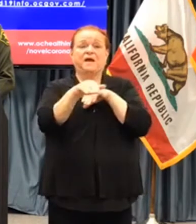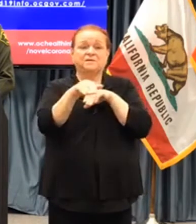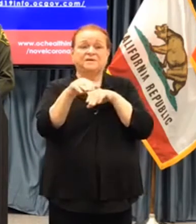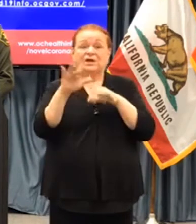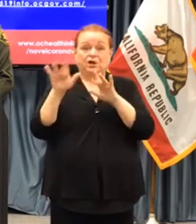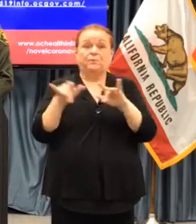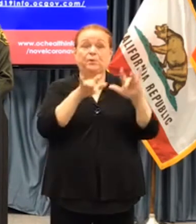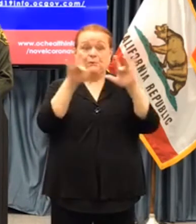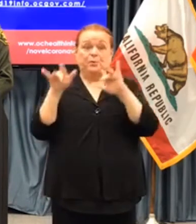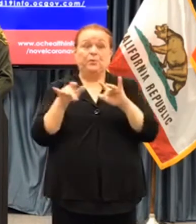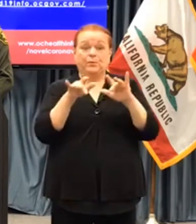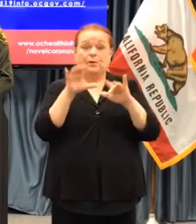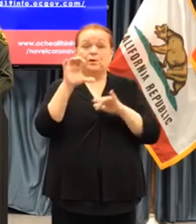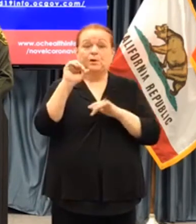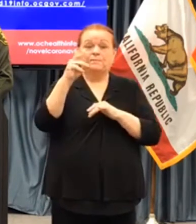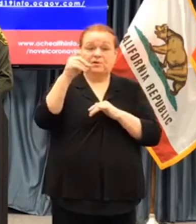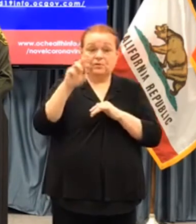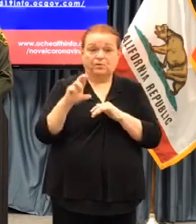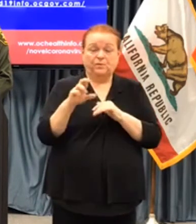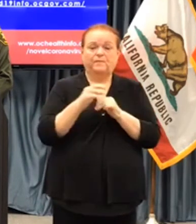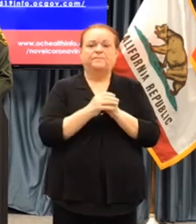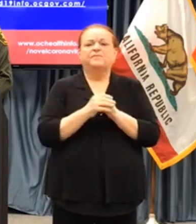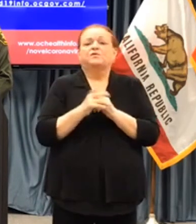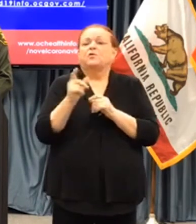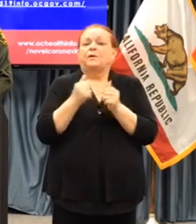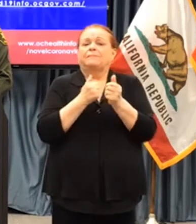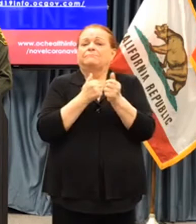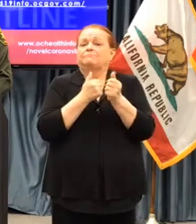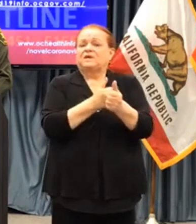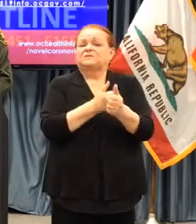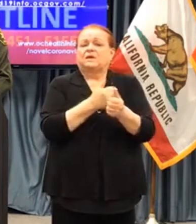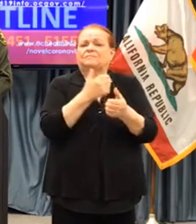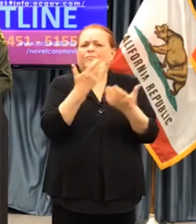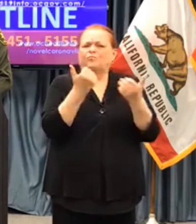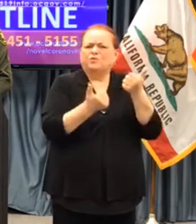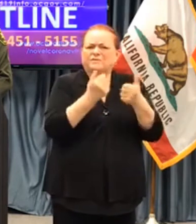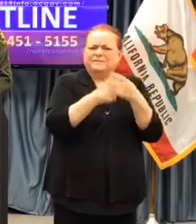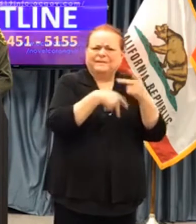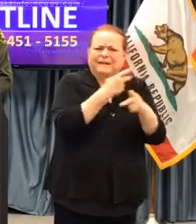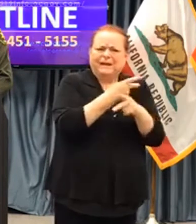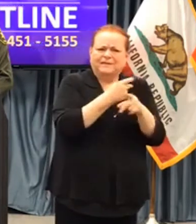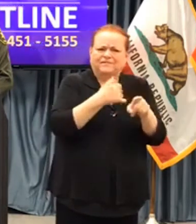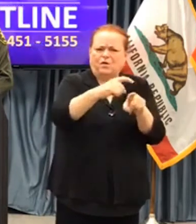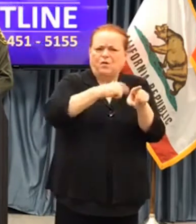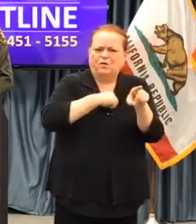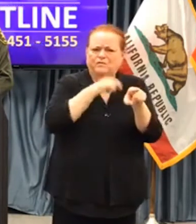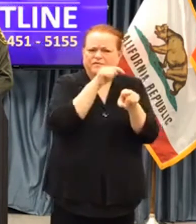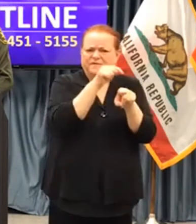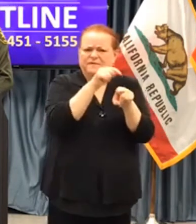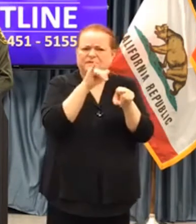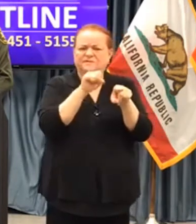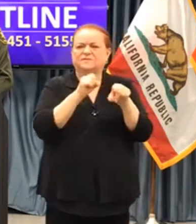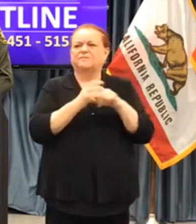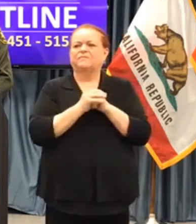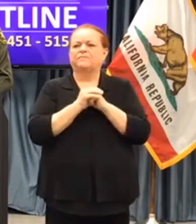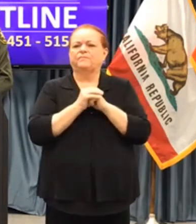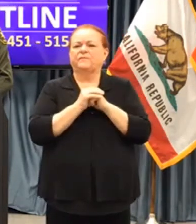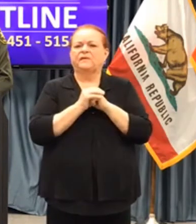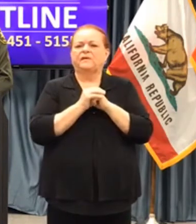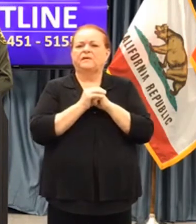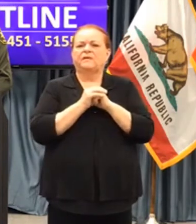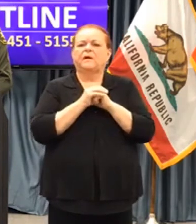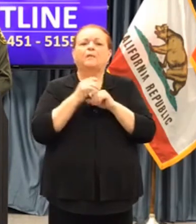our dispatchers based on the type of call. Some will be mitigated at dispatch. Some aren't crimes at all. This is not domestic violence.